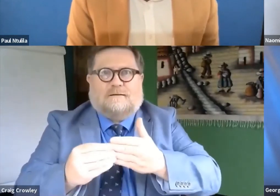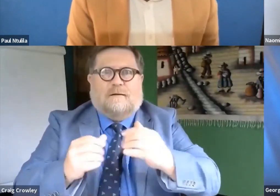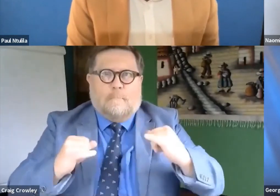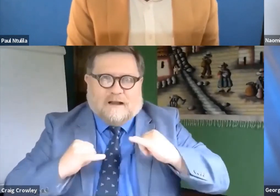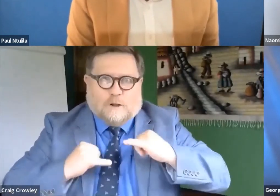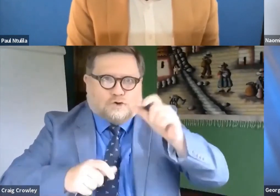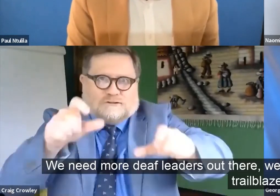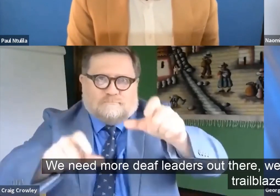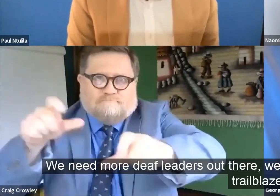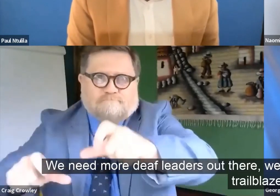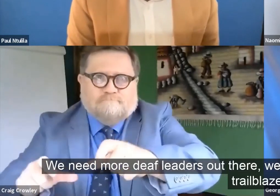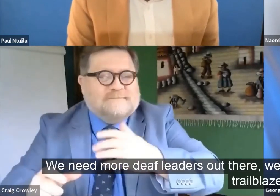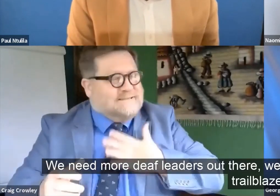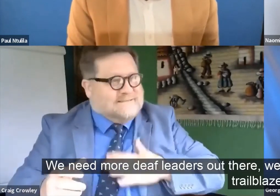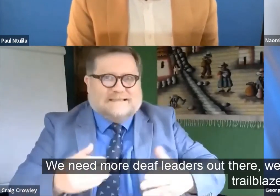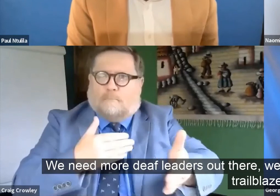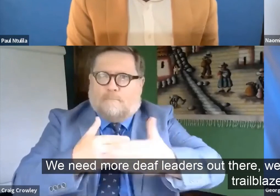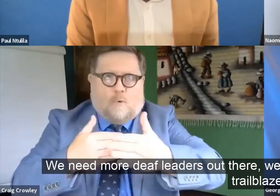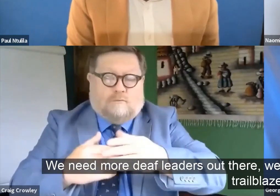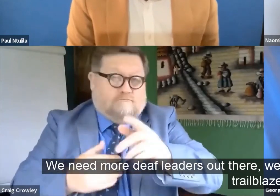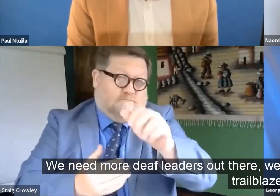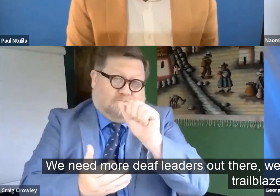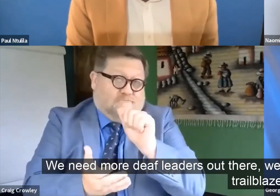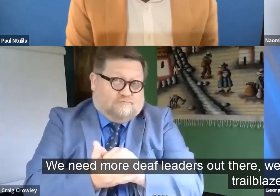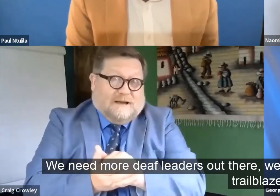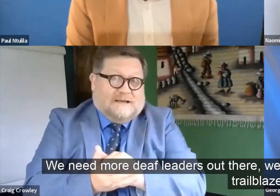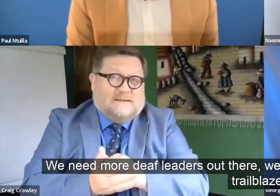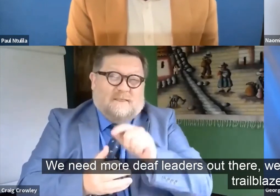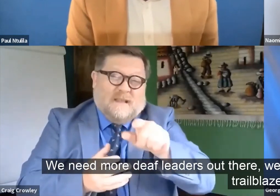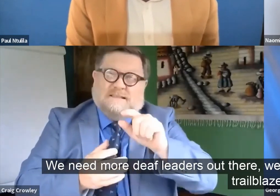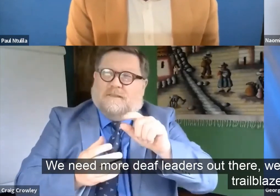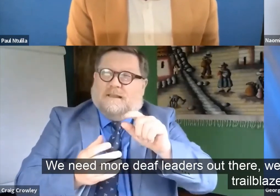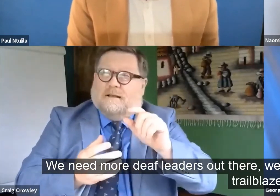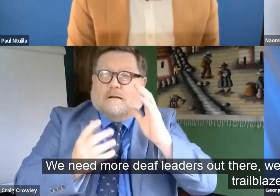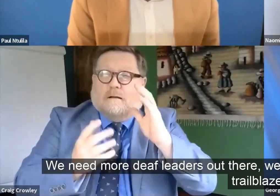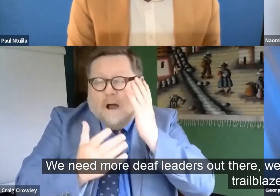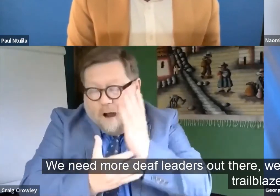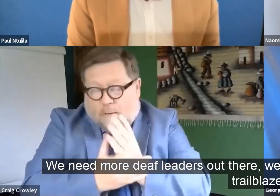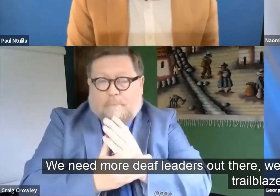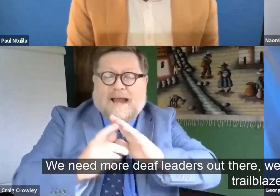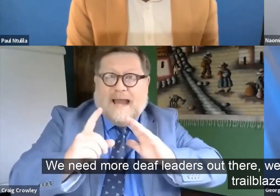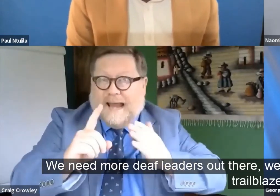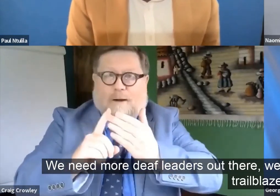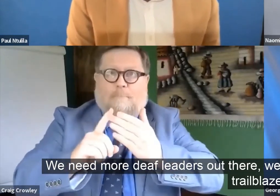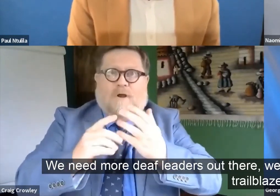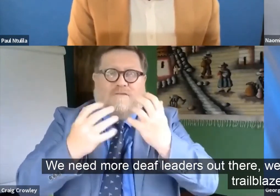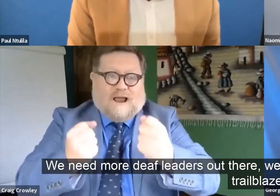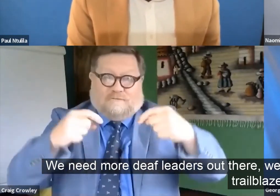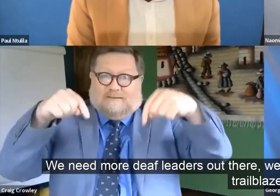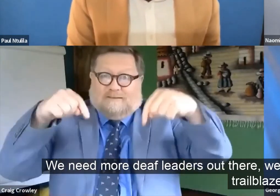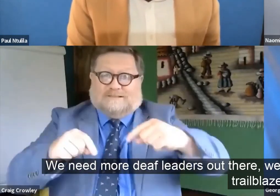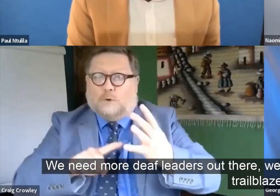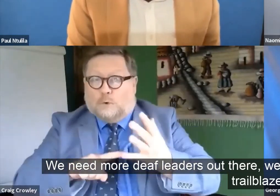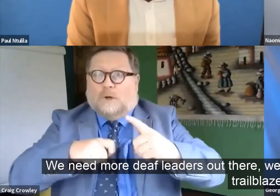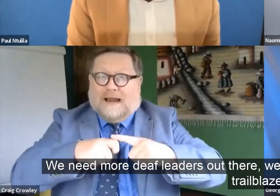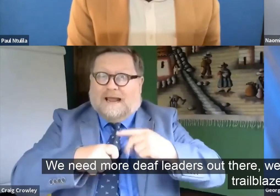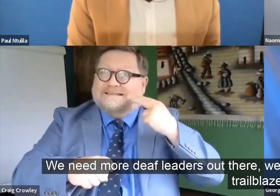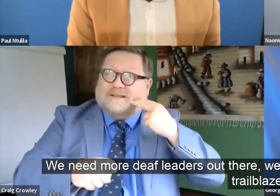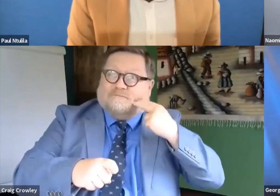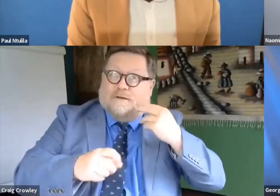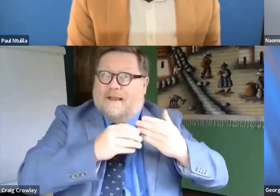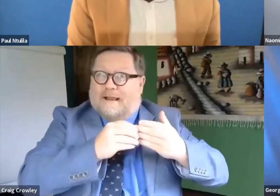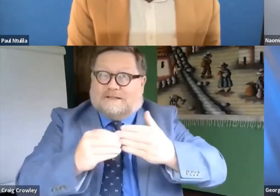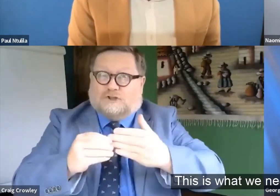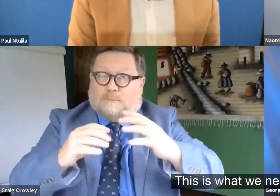We need more deaf leaders out there. We need people leading the way, these trailblazers. This is what